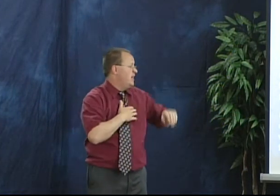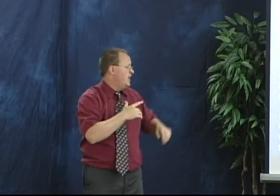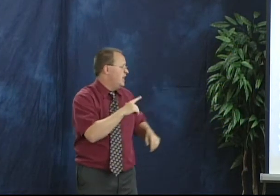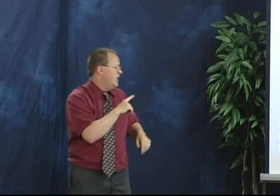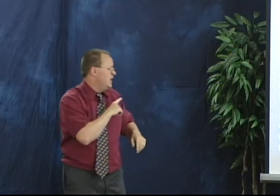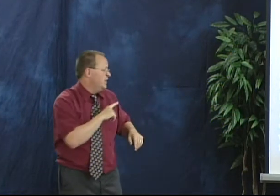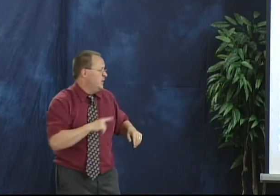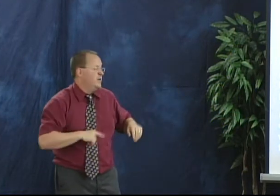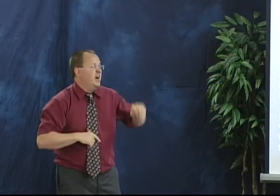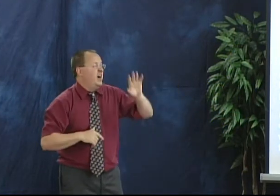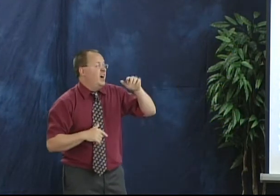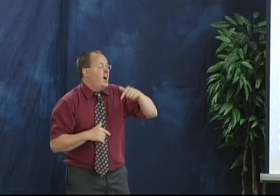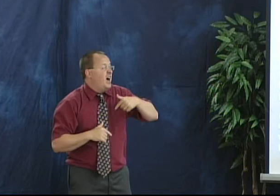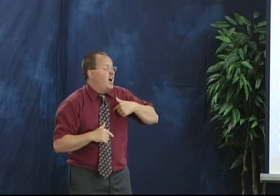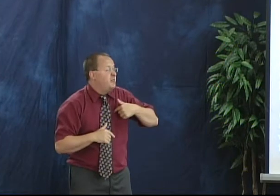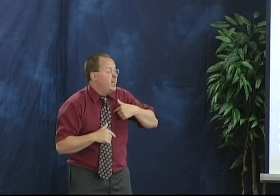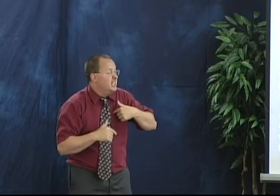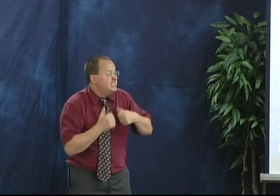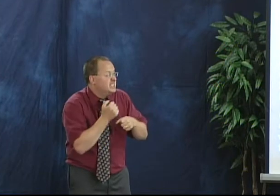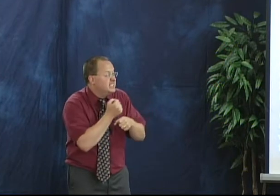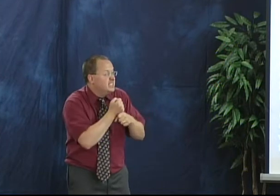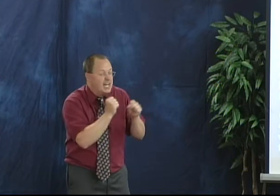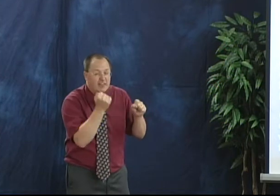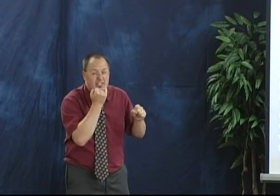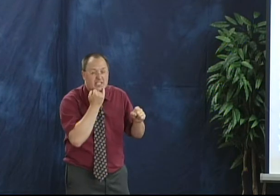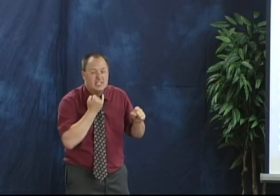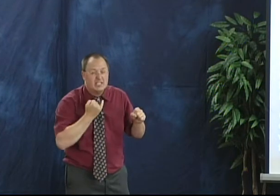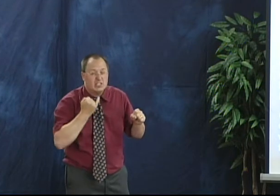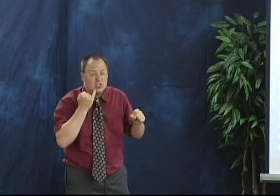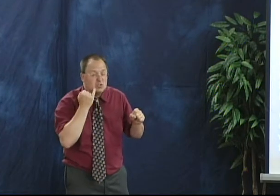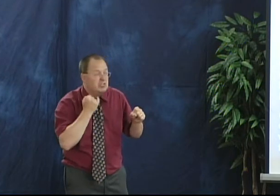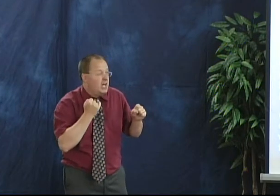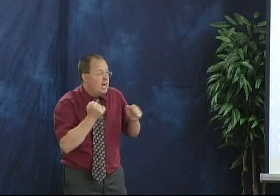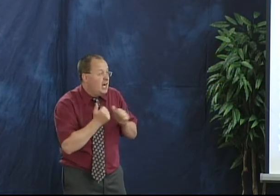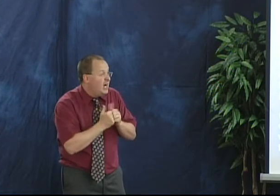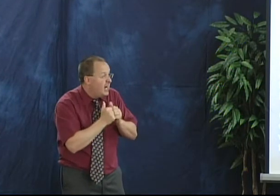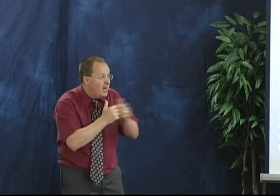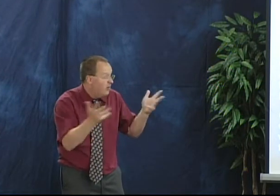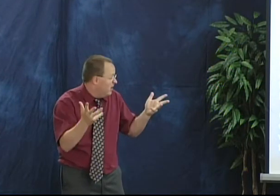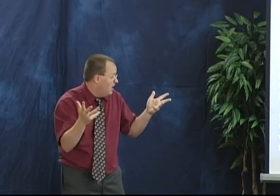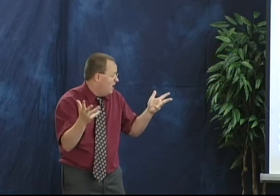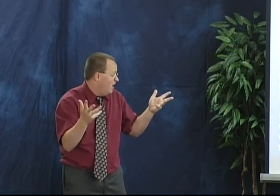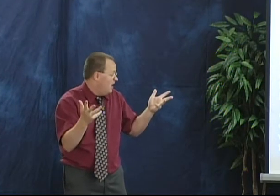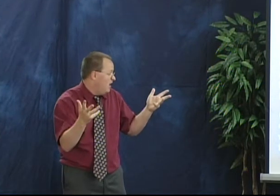Gideon replied, "How can I save Israel?